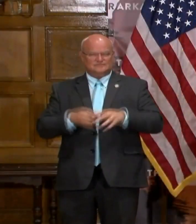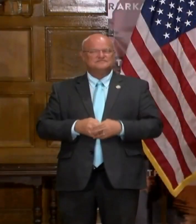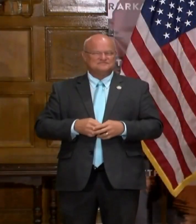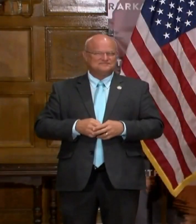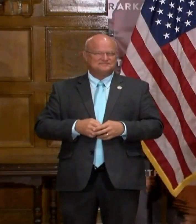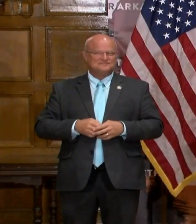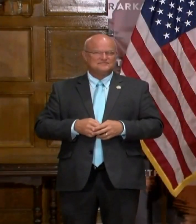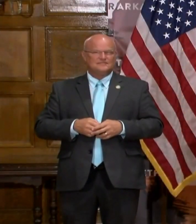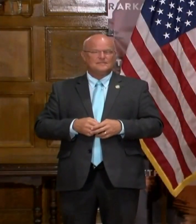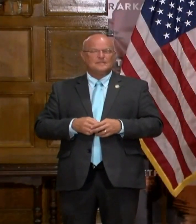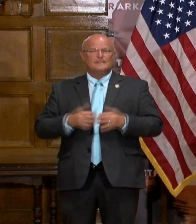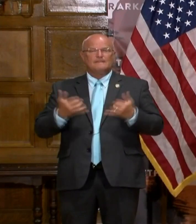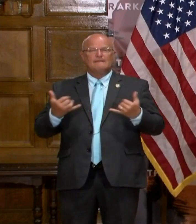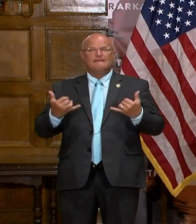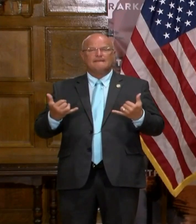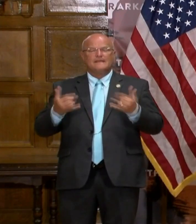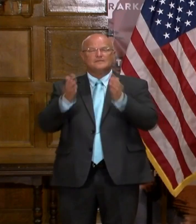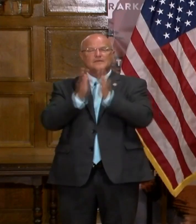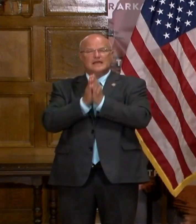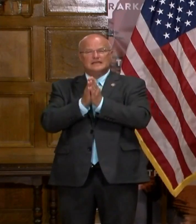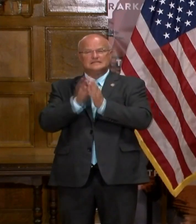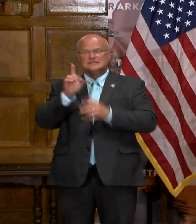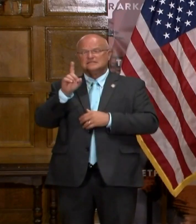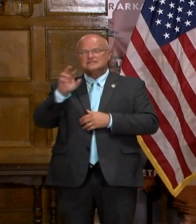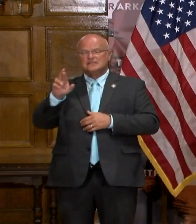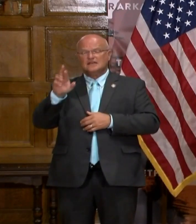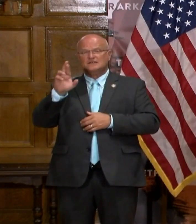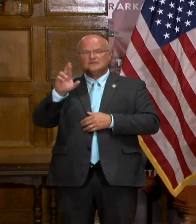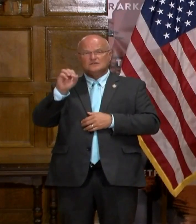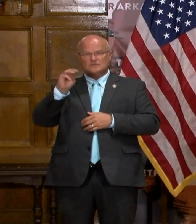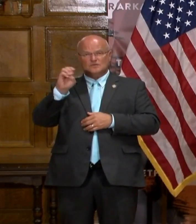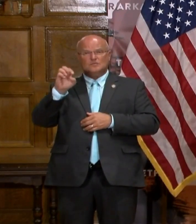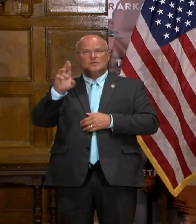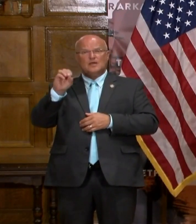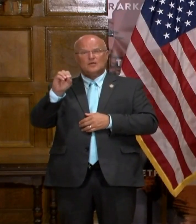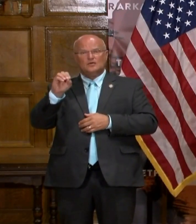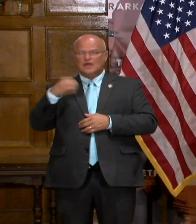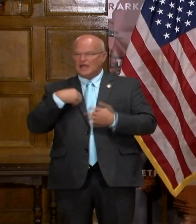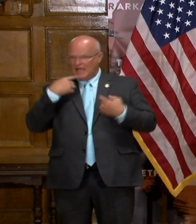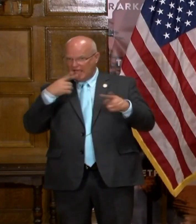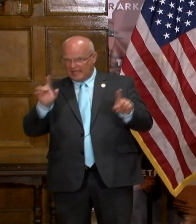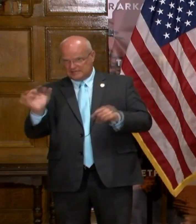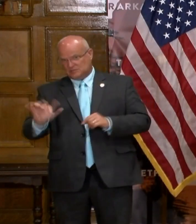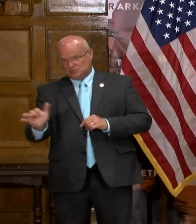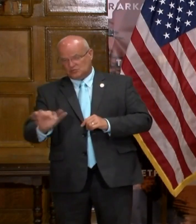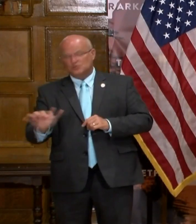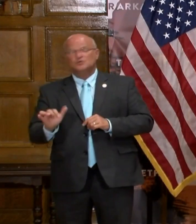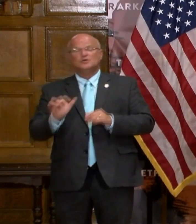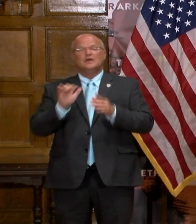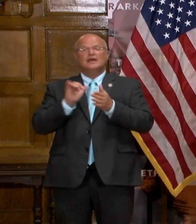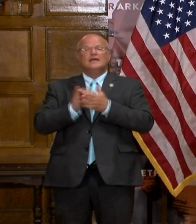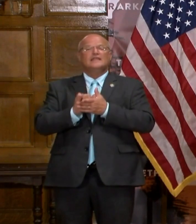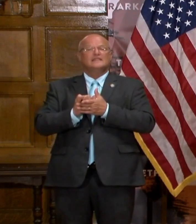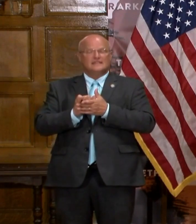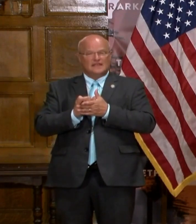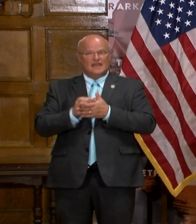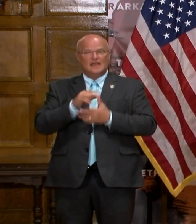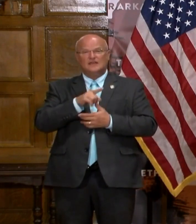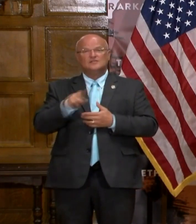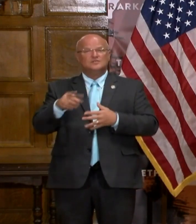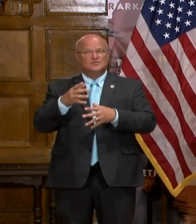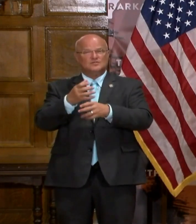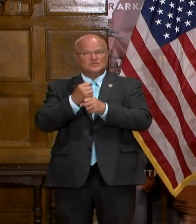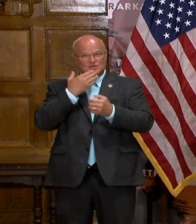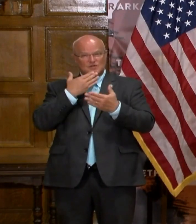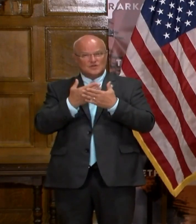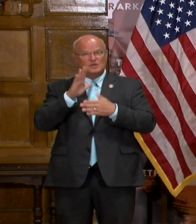future. And so with that, let me ask Dr. Romero, and he will have an announcement to make that should be well